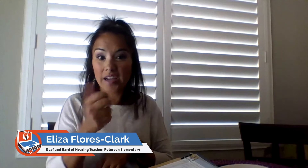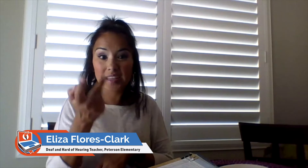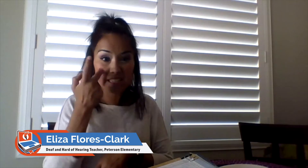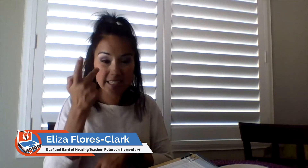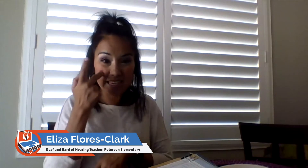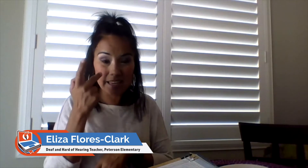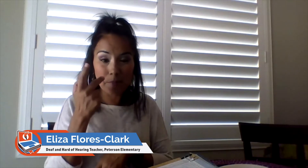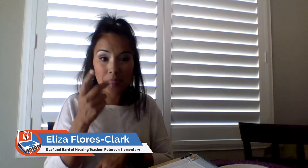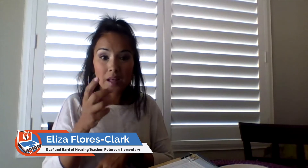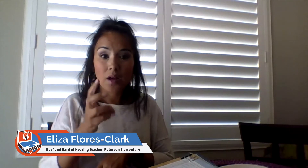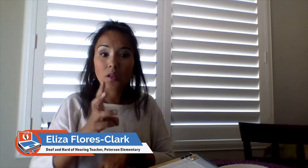going to see